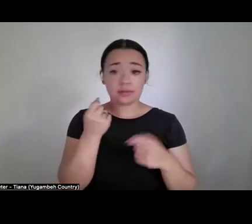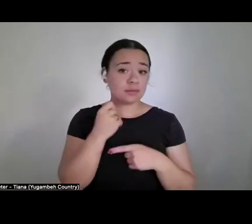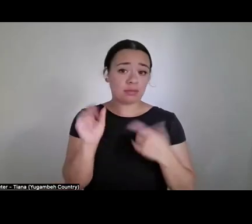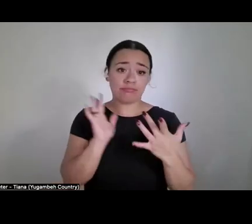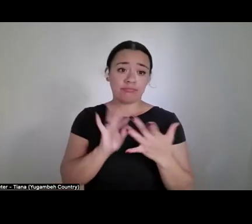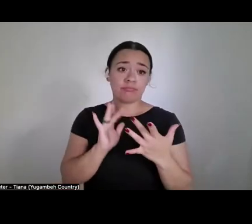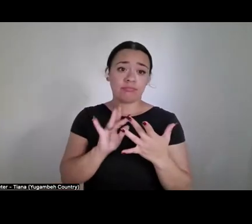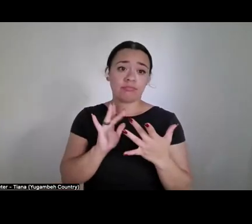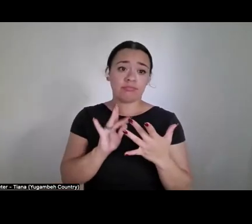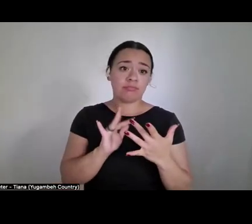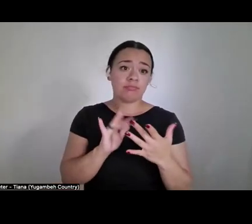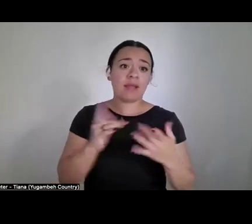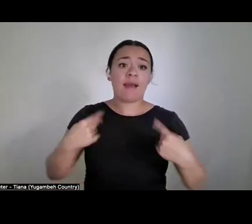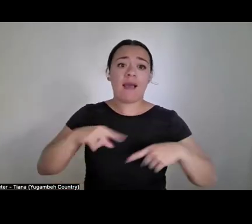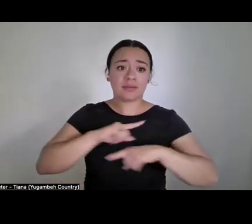connecting with us.